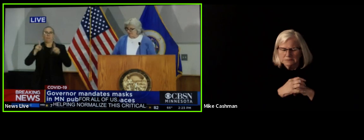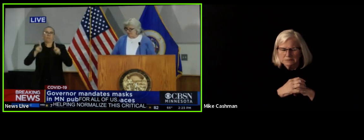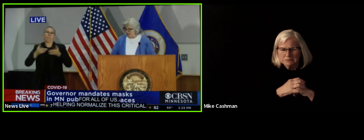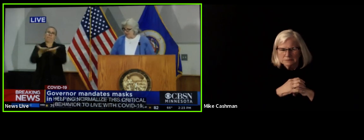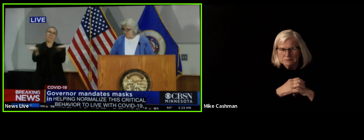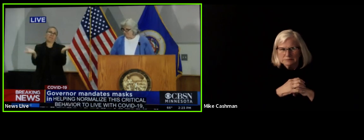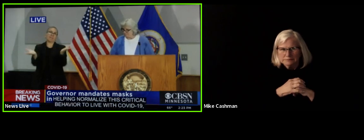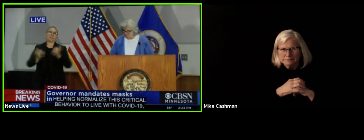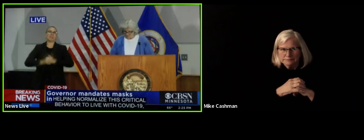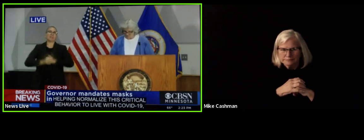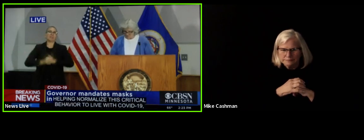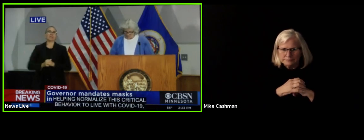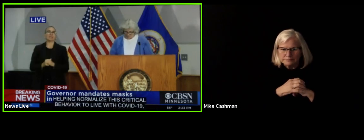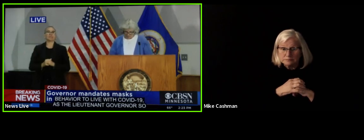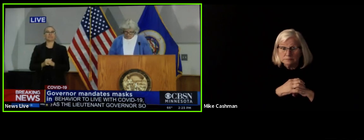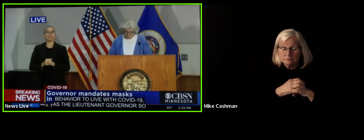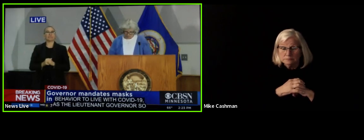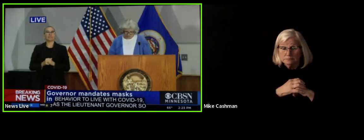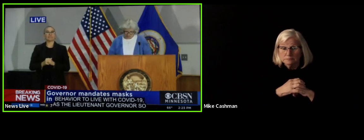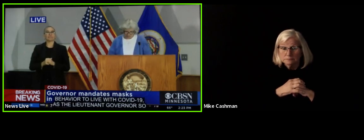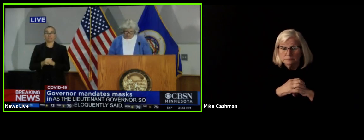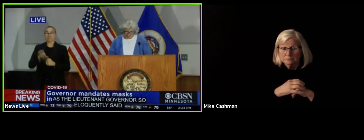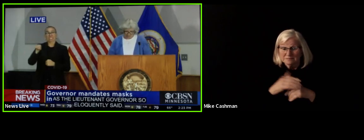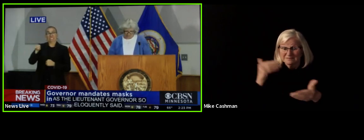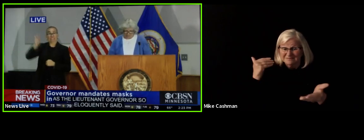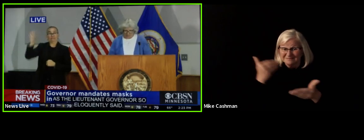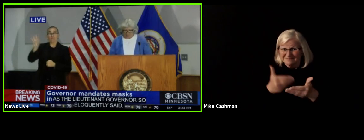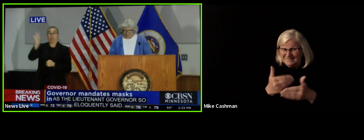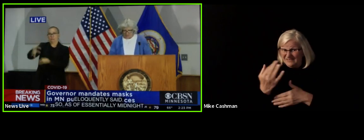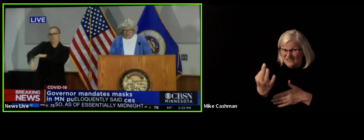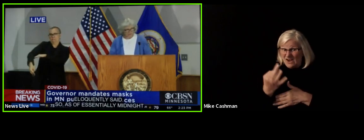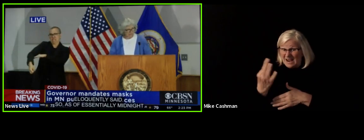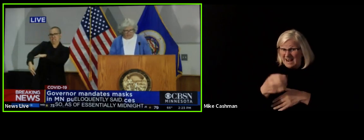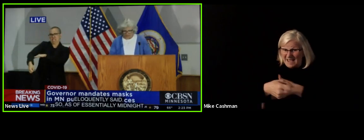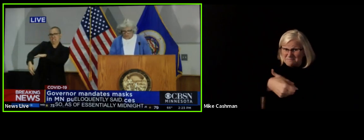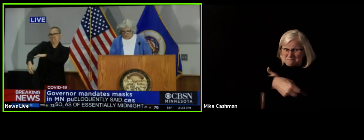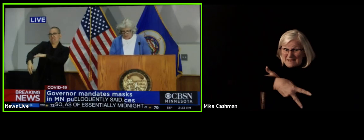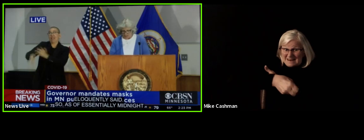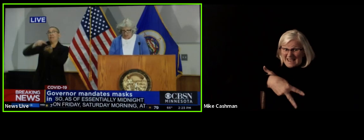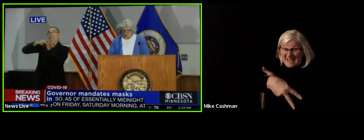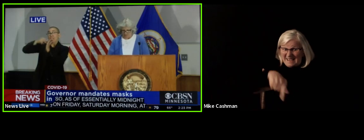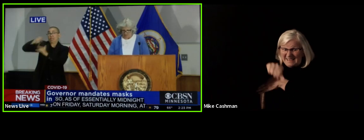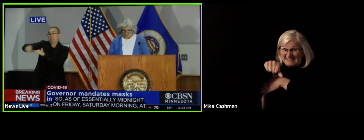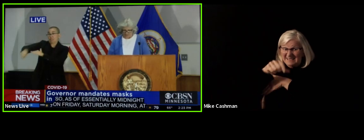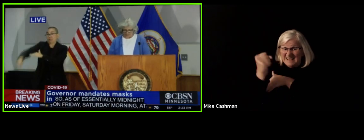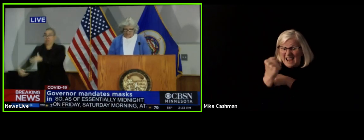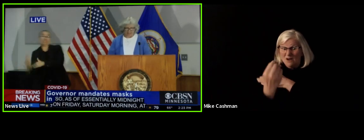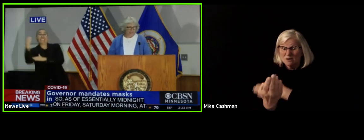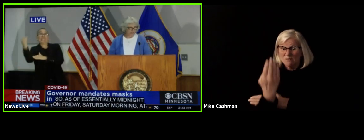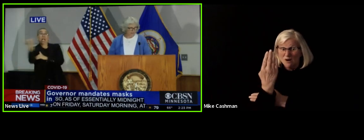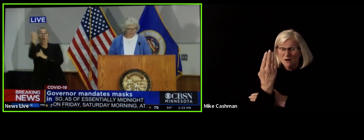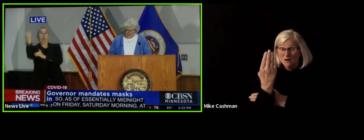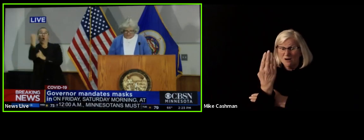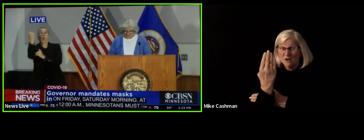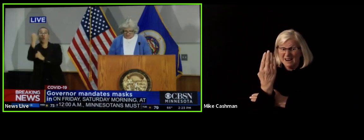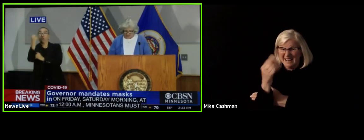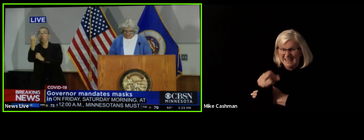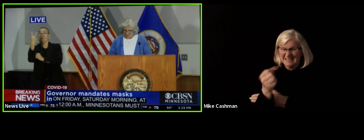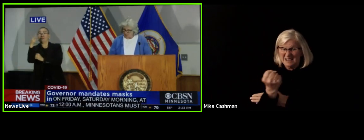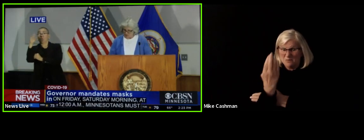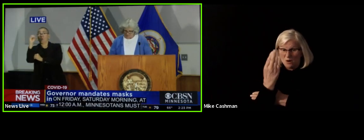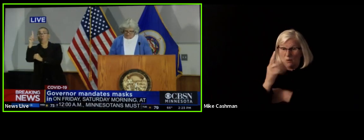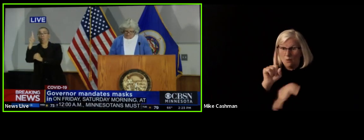on Friday, Saturday morning at 12 a.m., Minnesotans must wear a face covering in indoor businesses